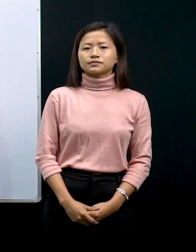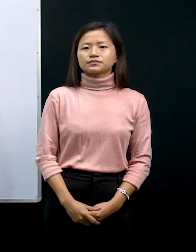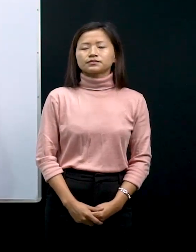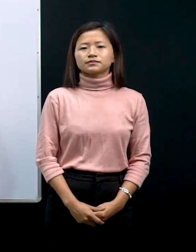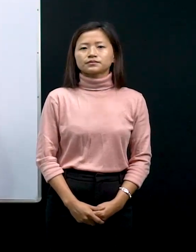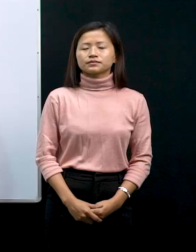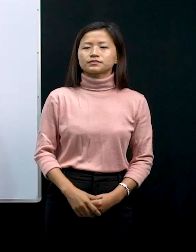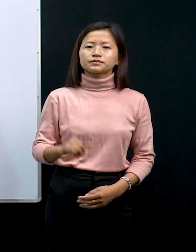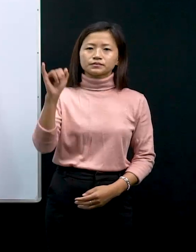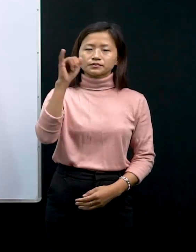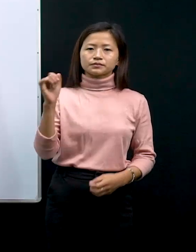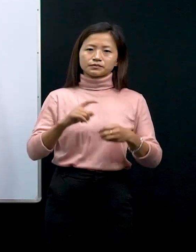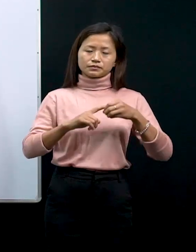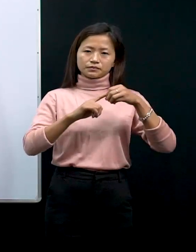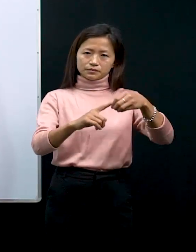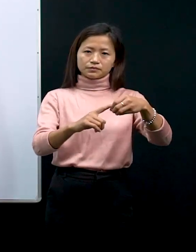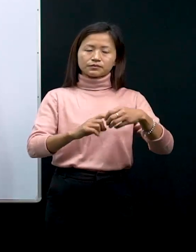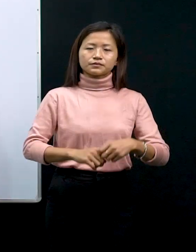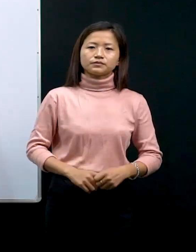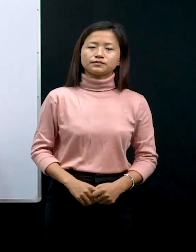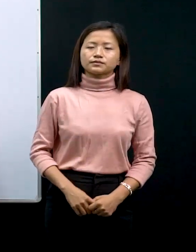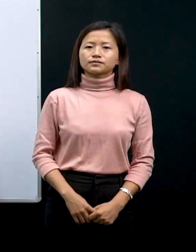10.2 question number 6.